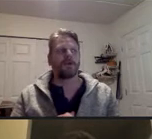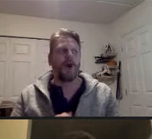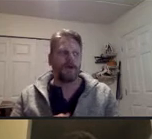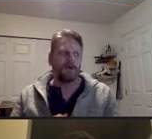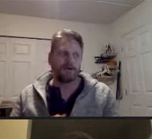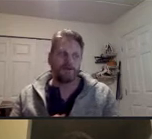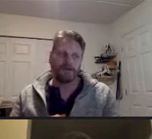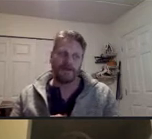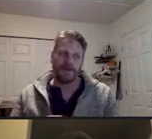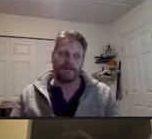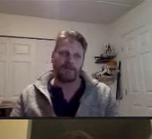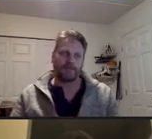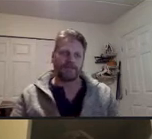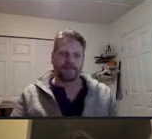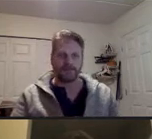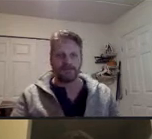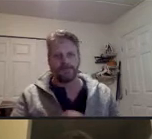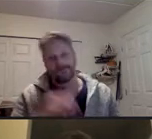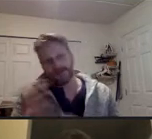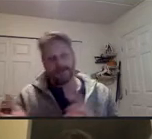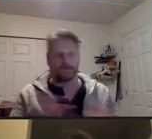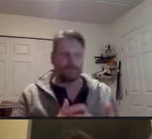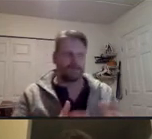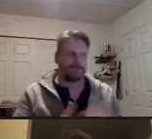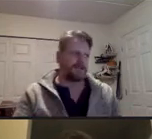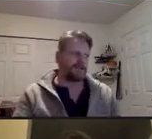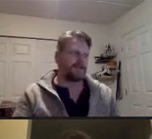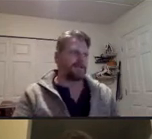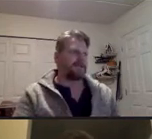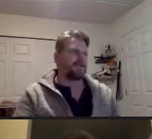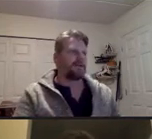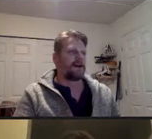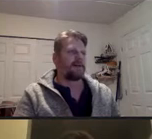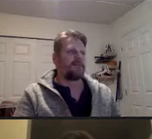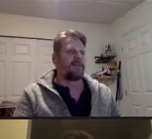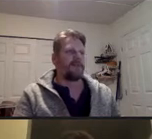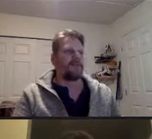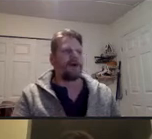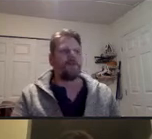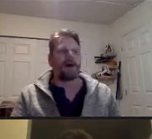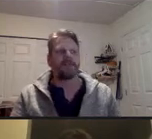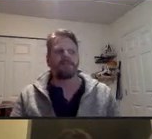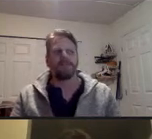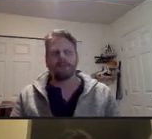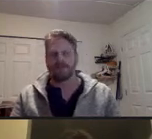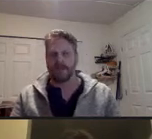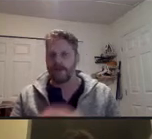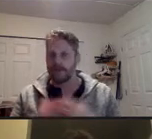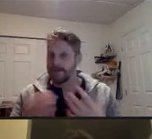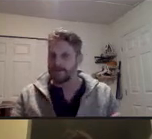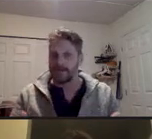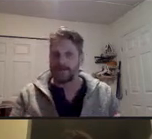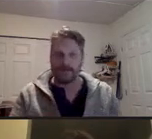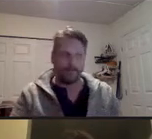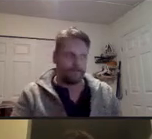might inquire about with a student from their family or from the student directly, that would help us maybe understand how